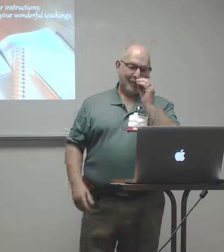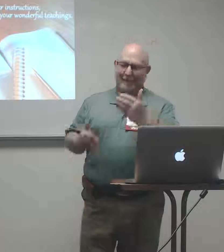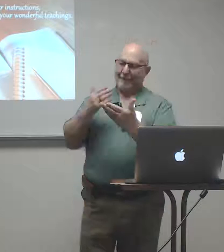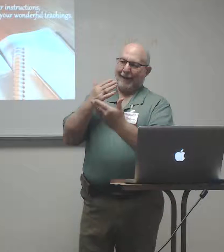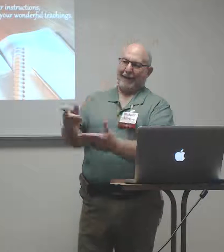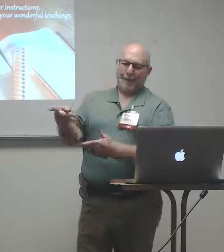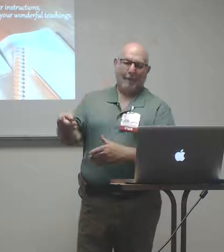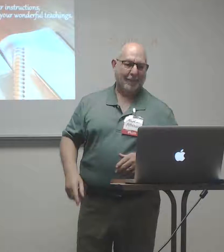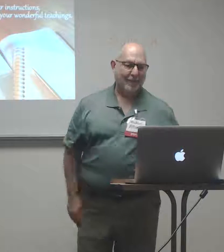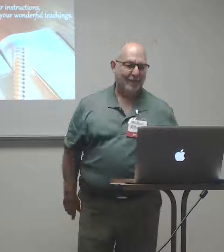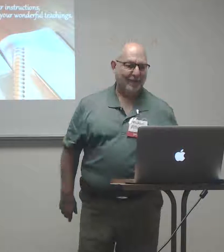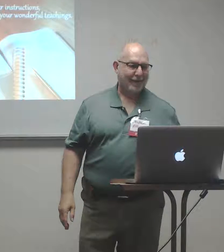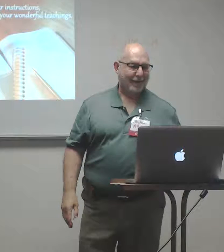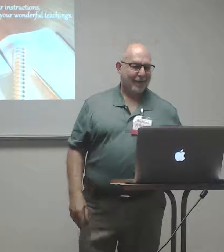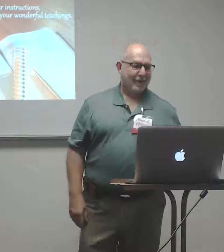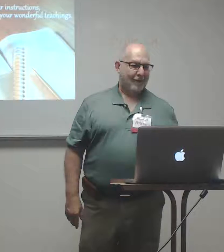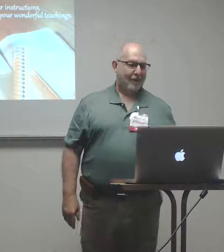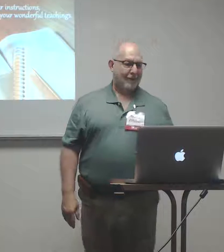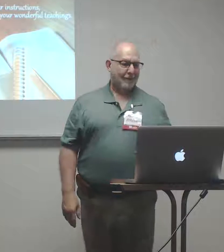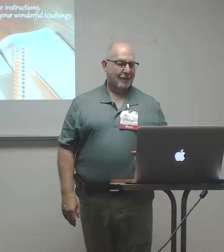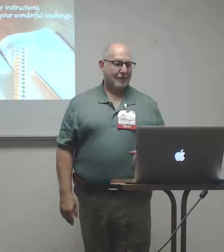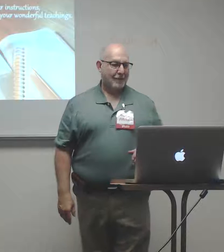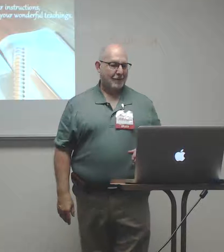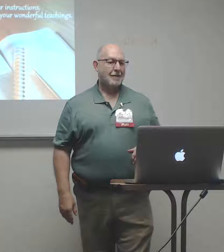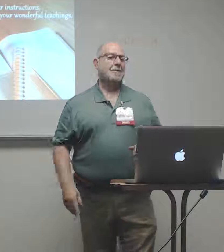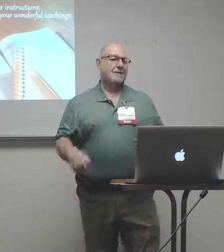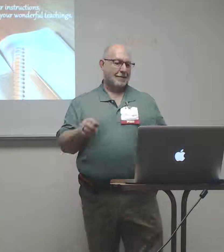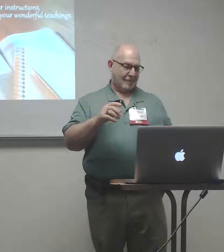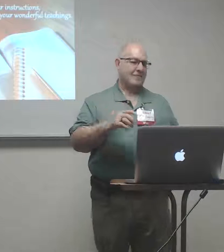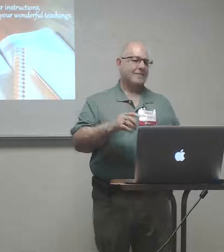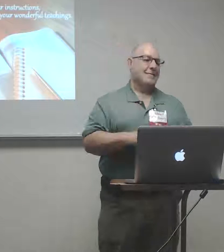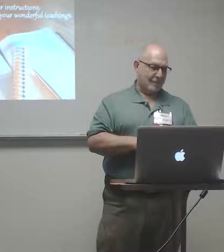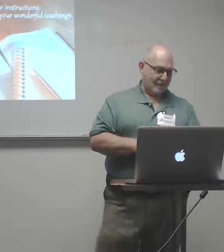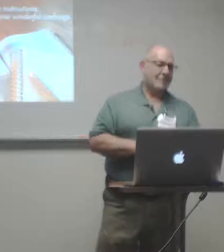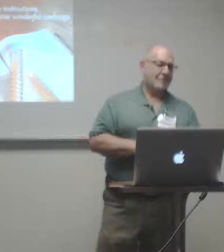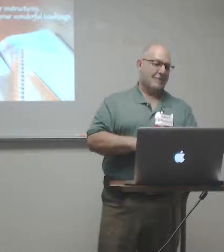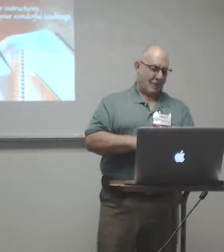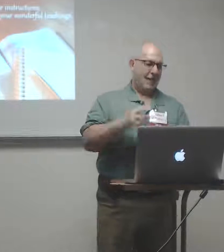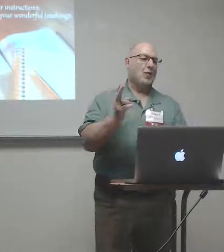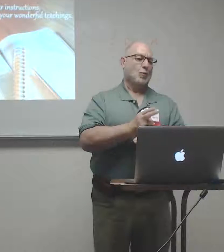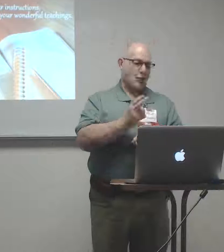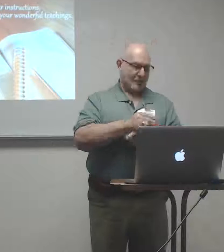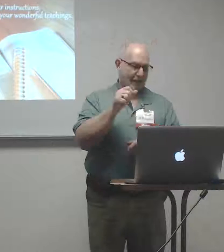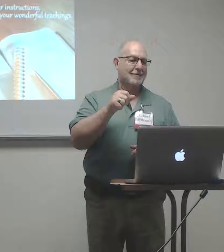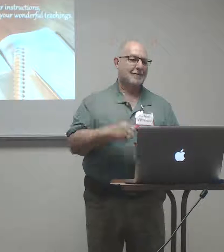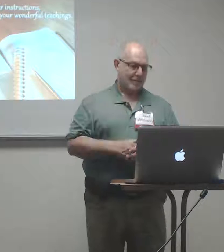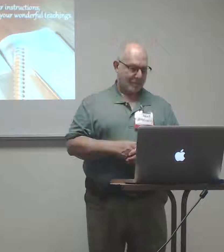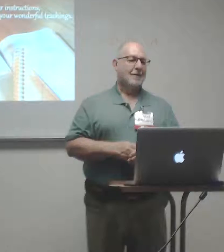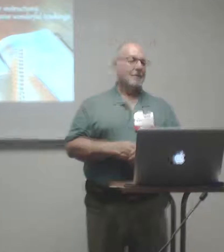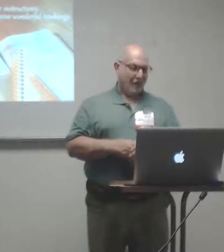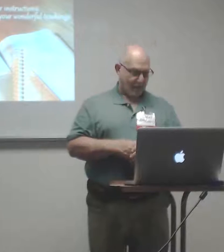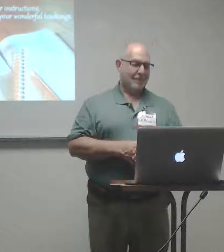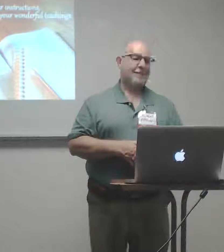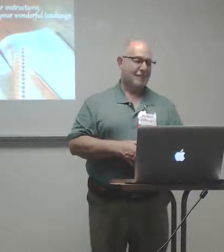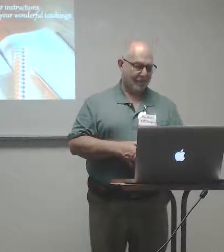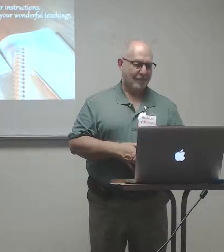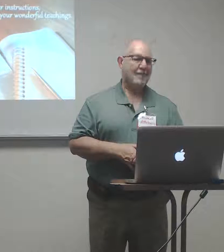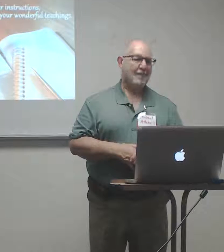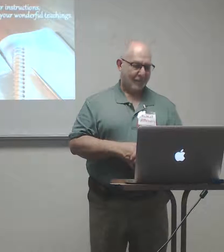I'm spending a lot of time with him. I really appreciate him. So you use a lot of like pictures and different things and acting it out